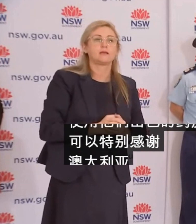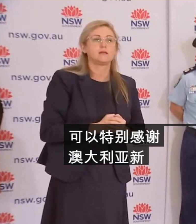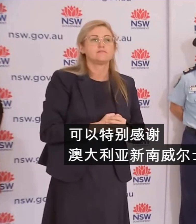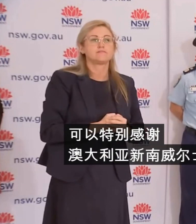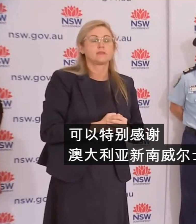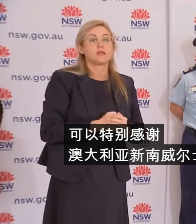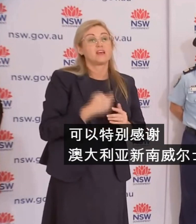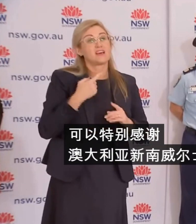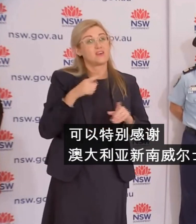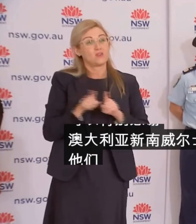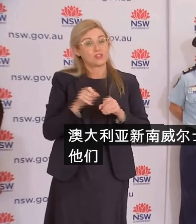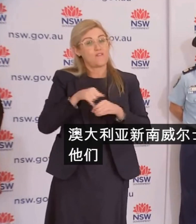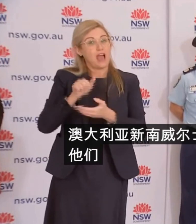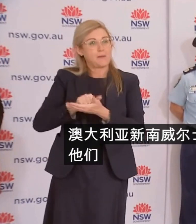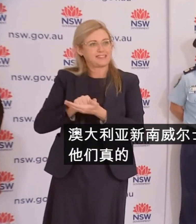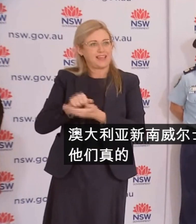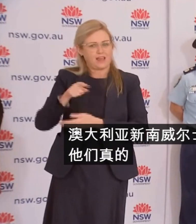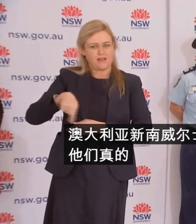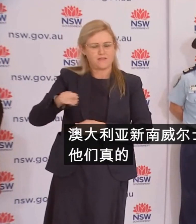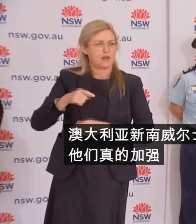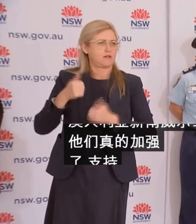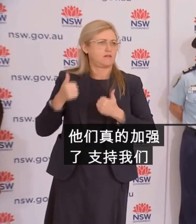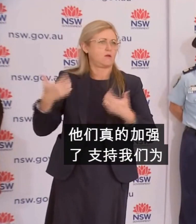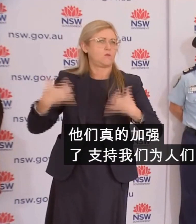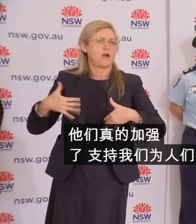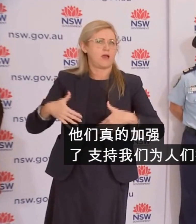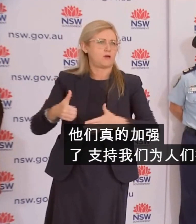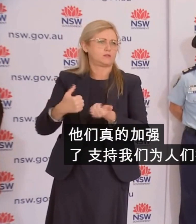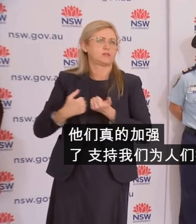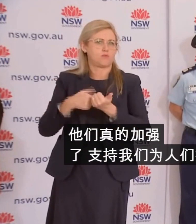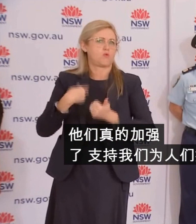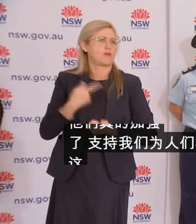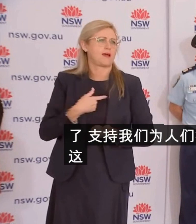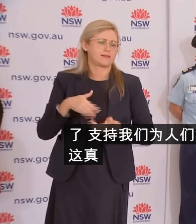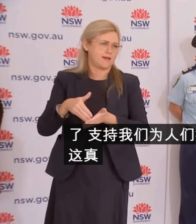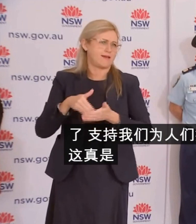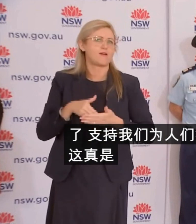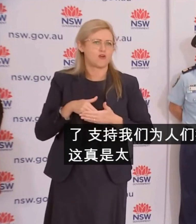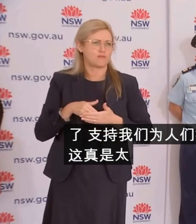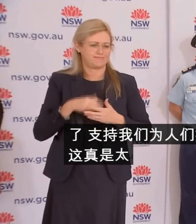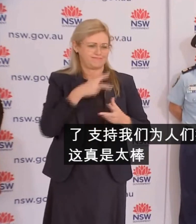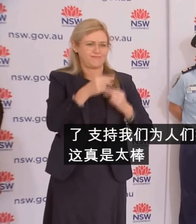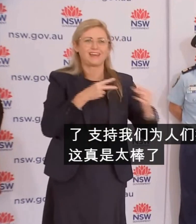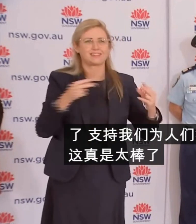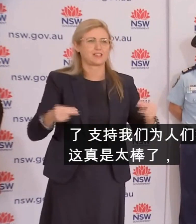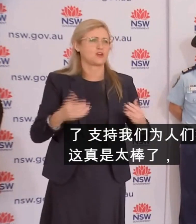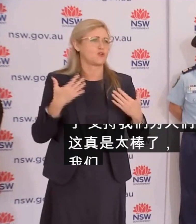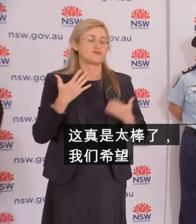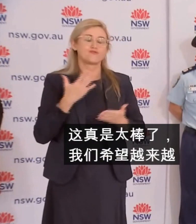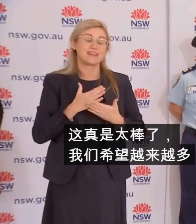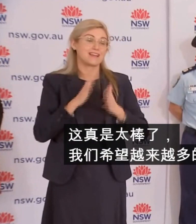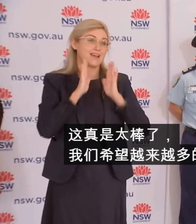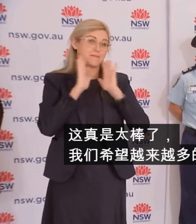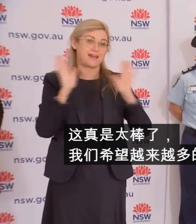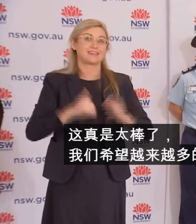thank the Pharmacy Guild of Australia and New South Wales? They have really stepped up and supported our efforts in getting people vaccinated. It's been amazing. And